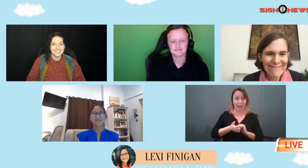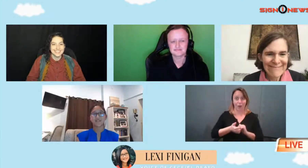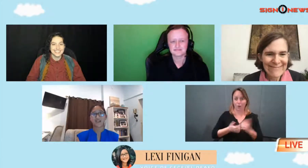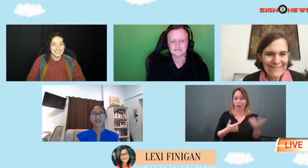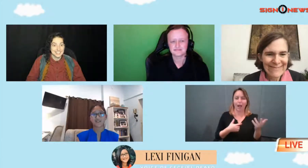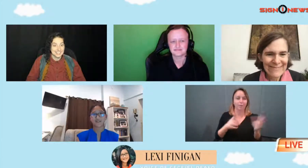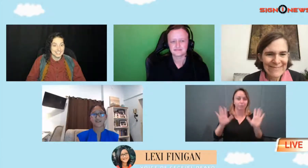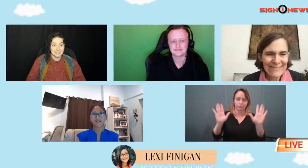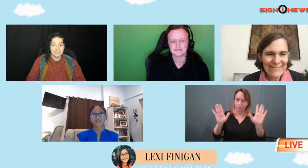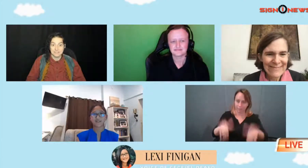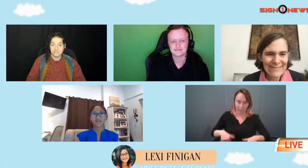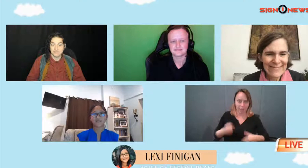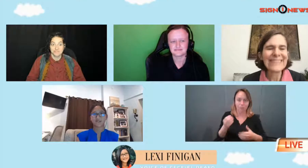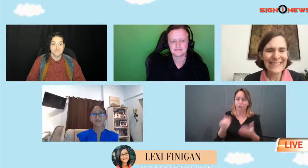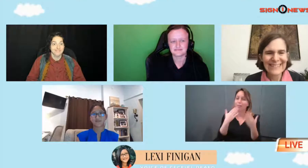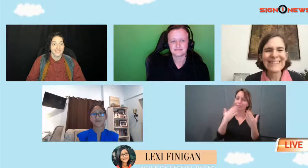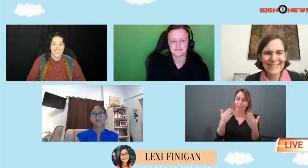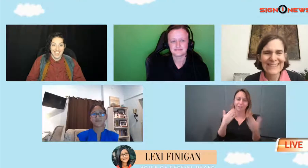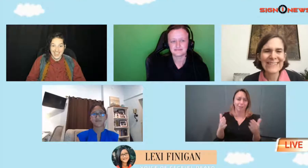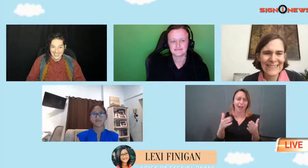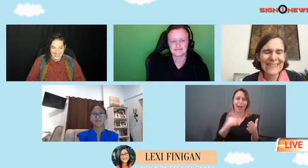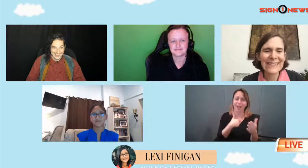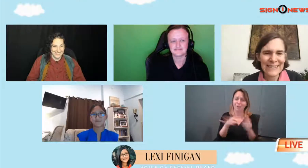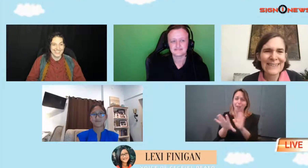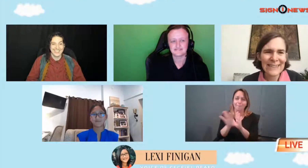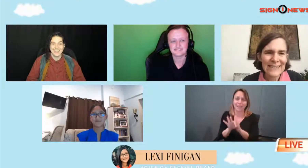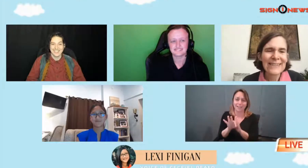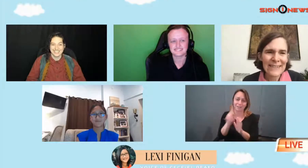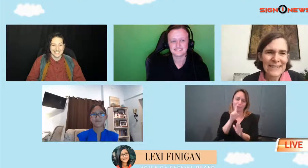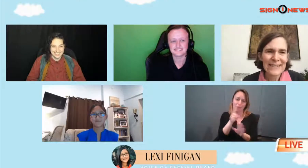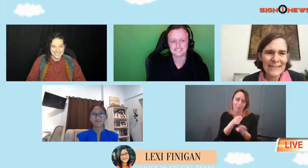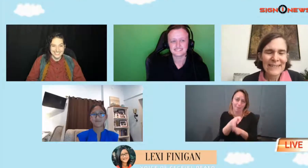so thankful that I actually got to be the main role.